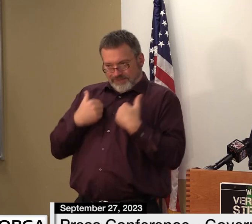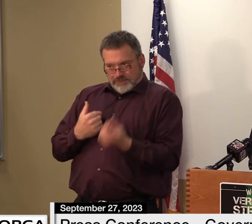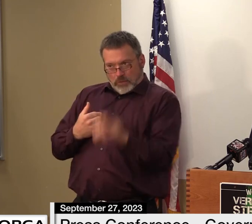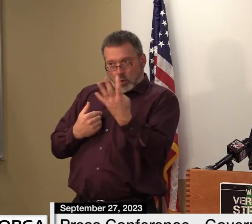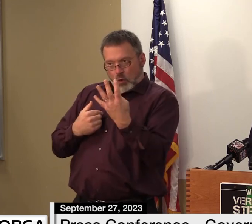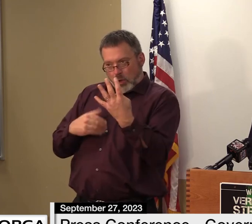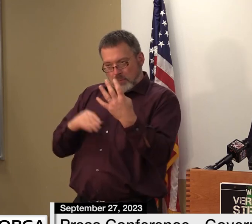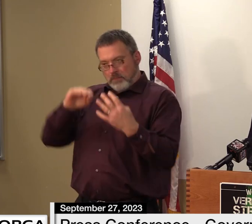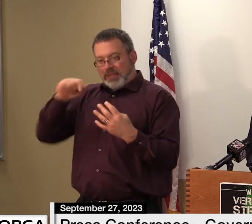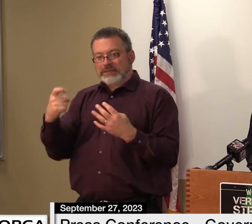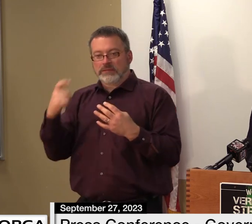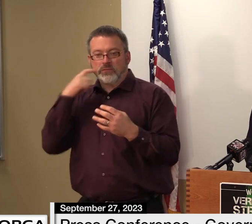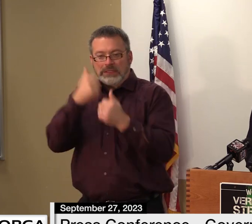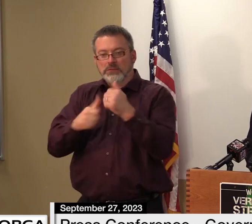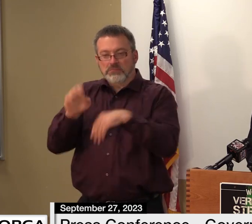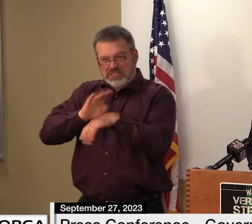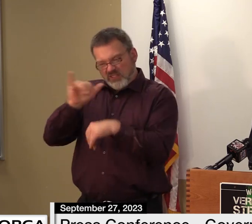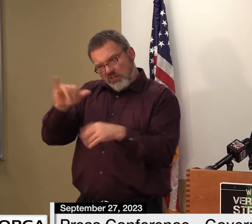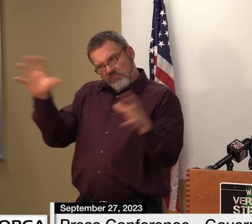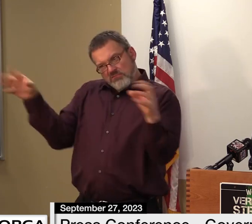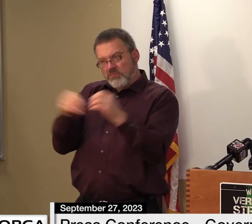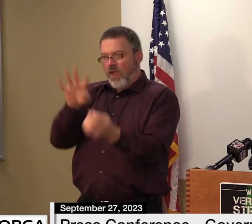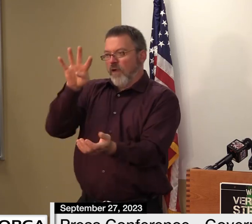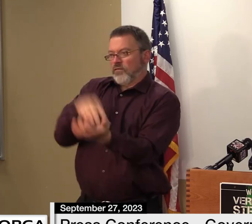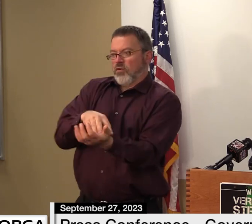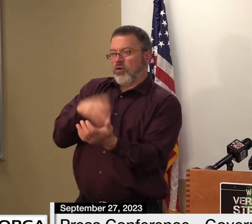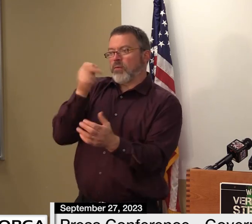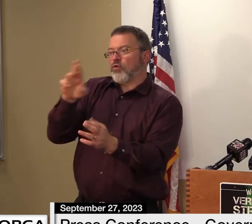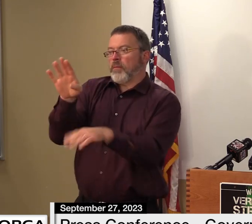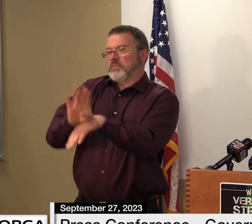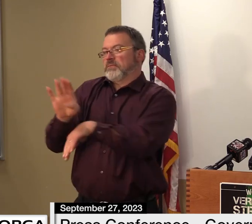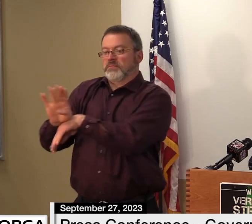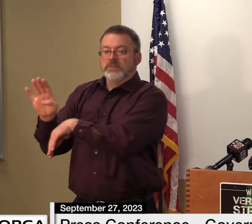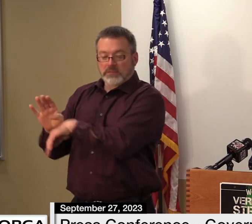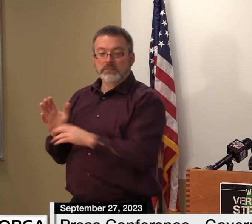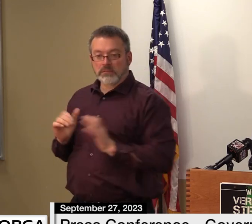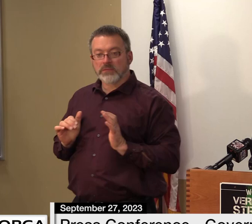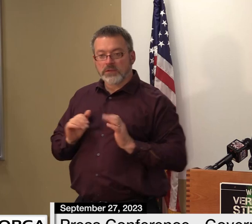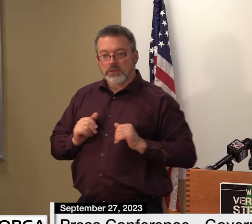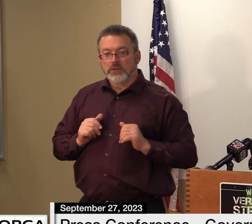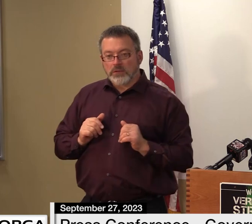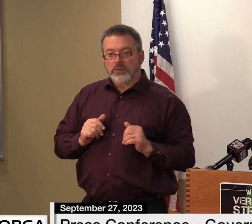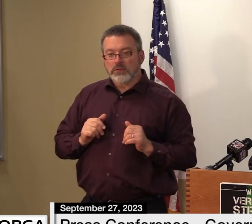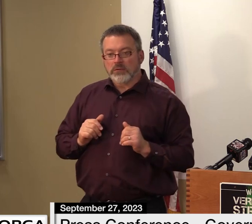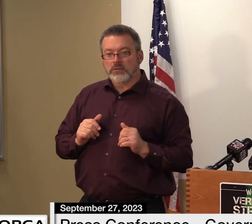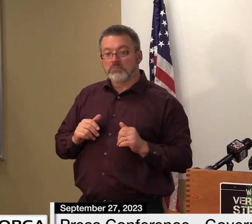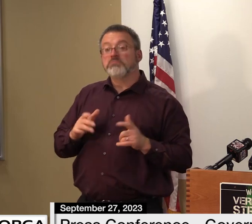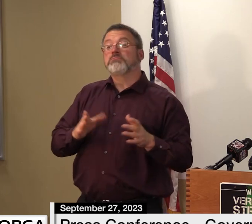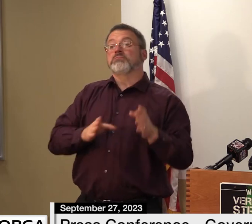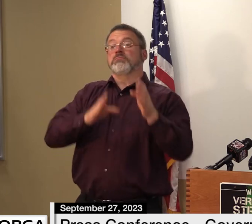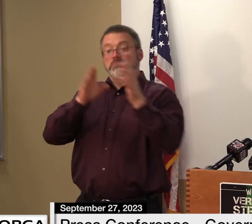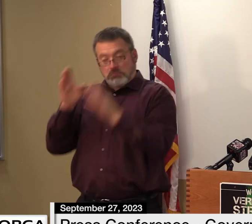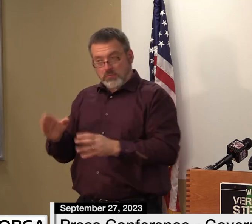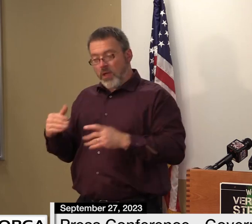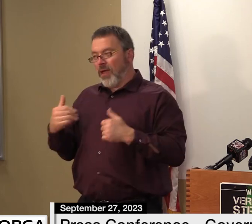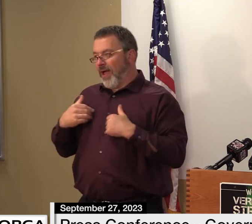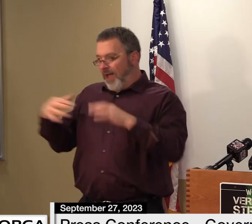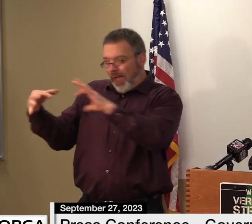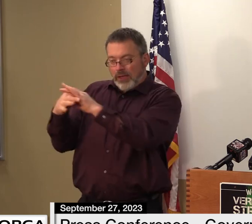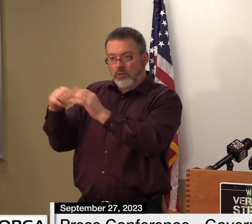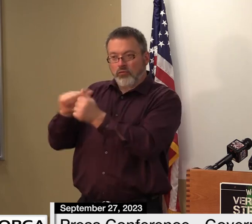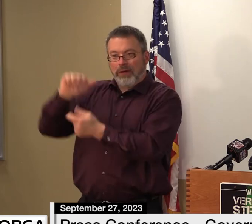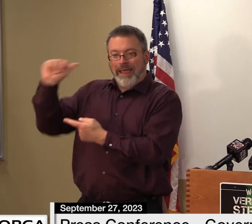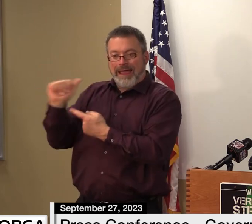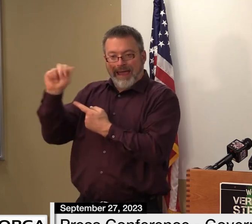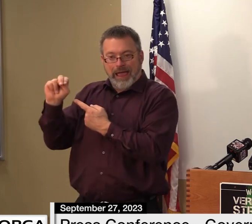of $4,000. And additionally, we've been working with the Agency of Natural Resources on a program to